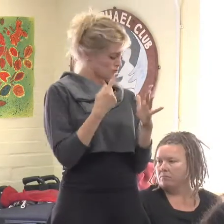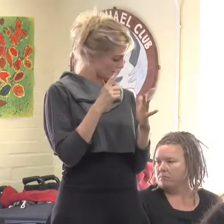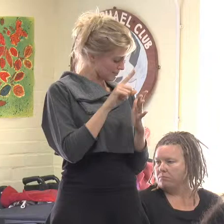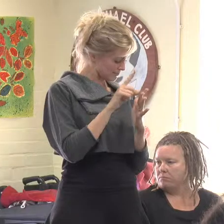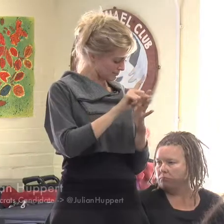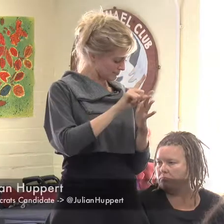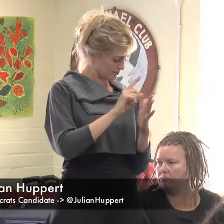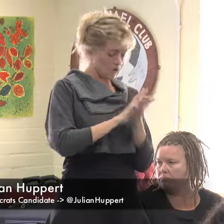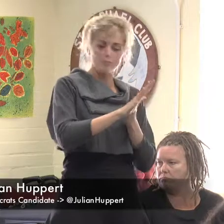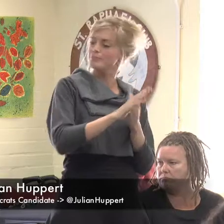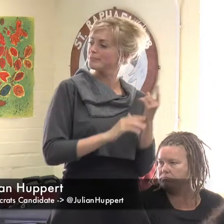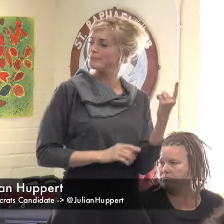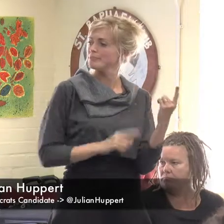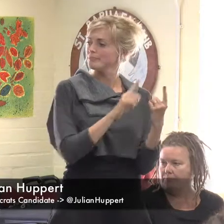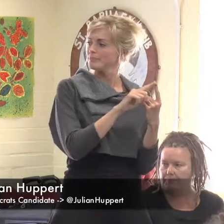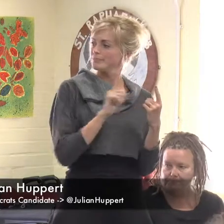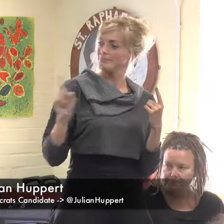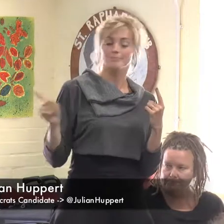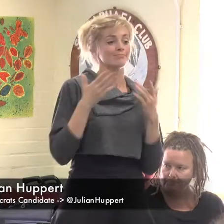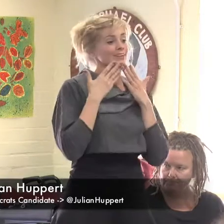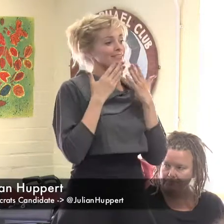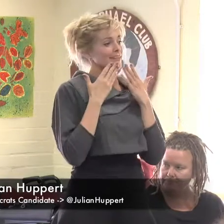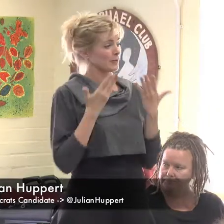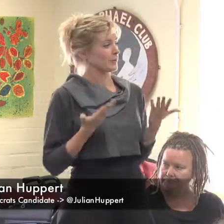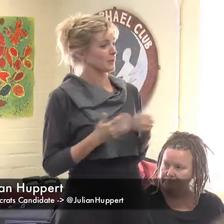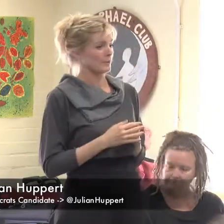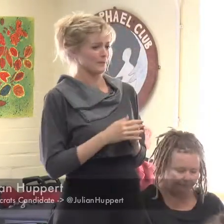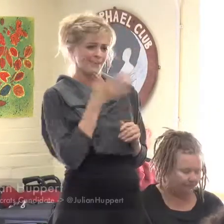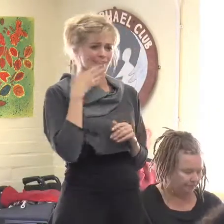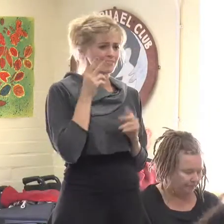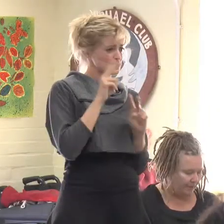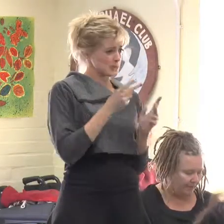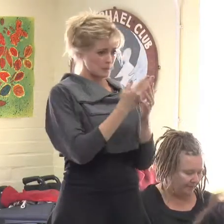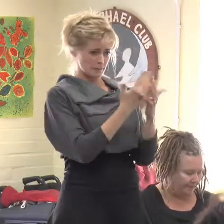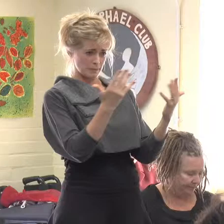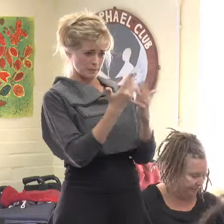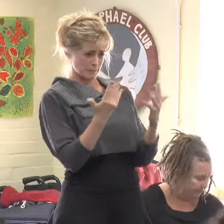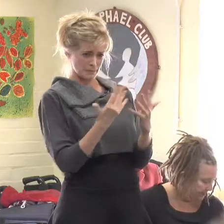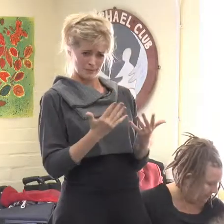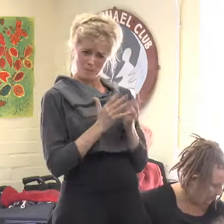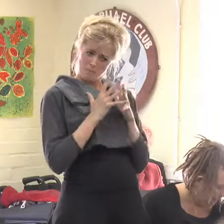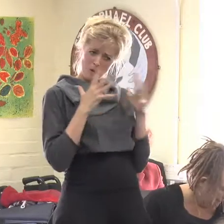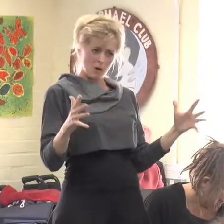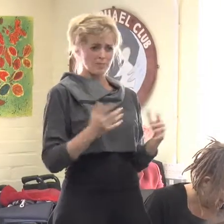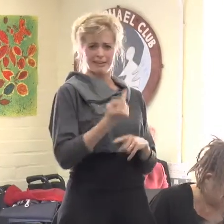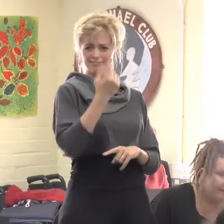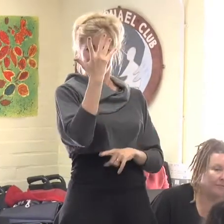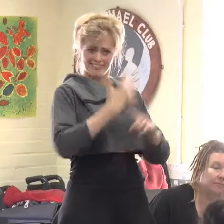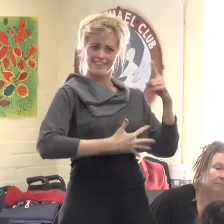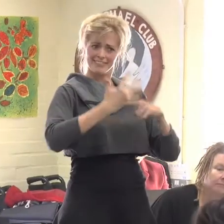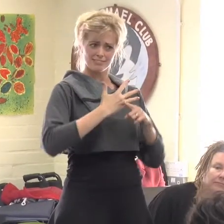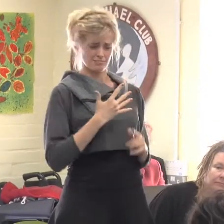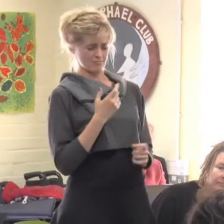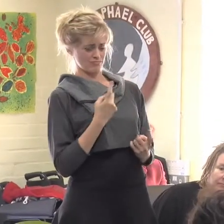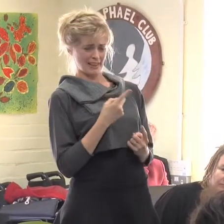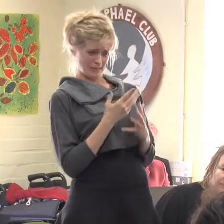first? Well, thank you very much, and it's very good to see so many people here. This is bigger than when we had it 5 years ago, which is excellent. It's